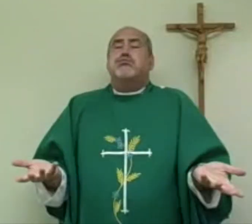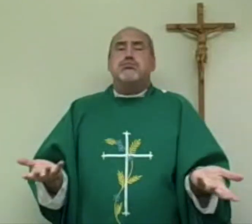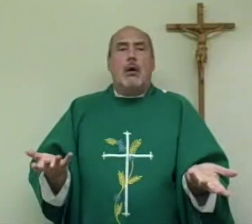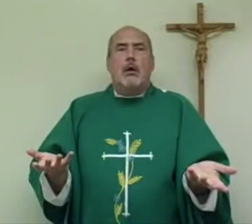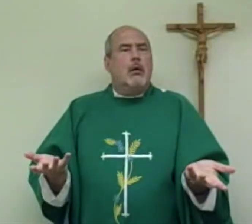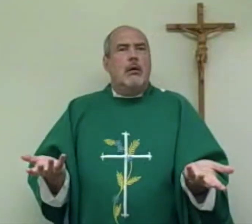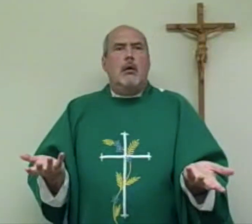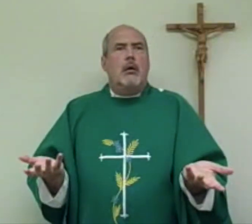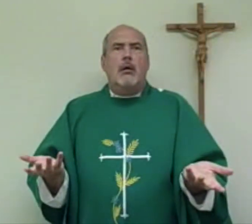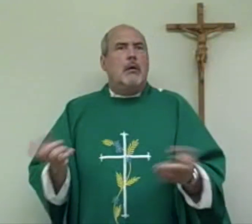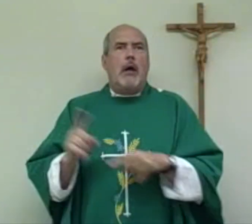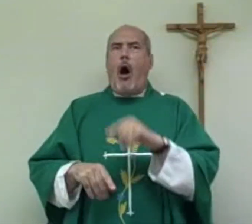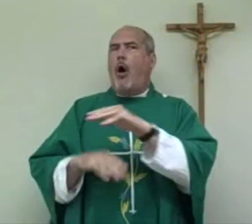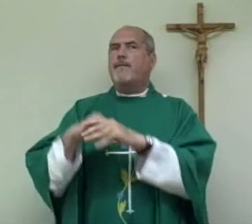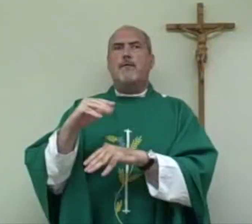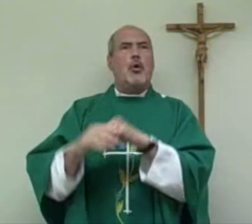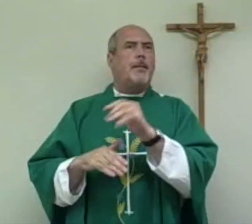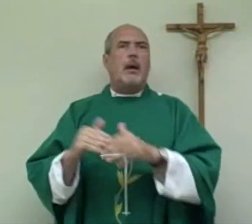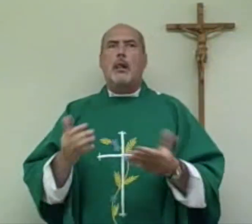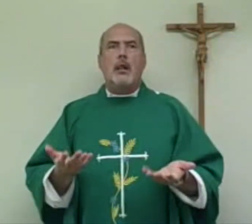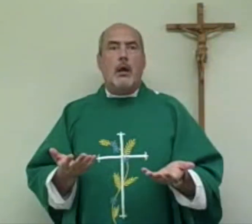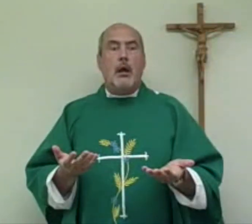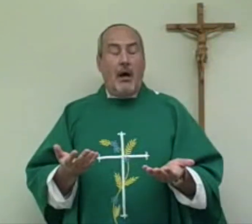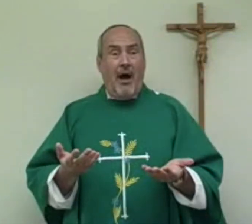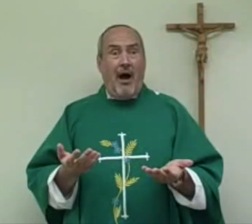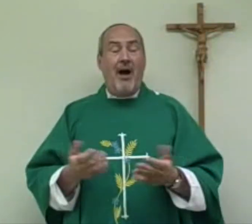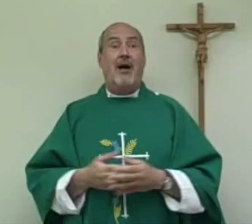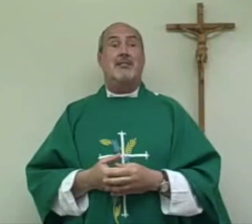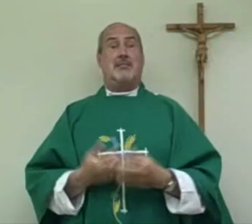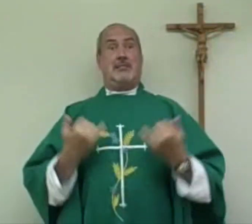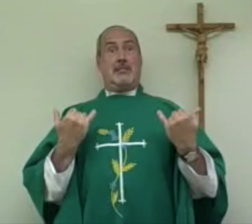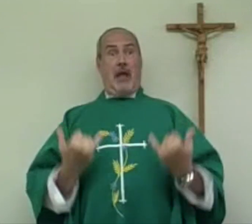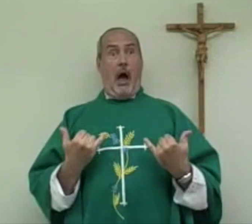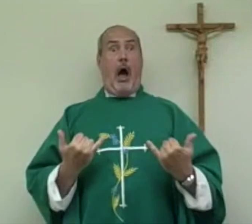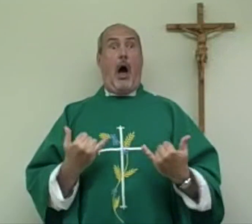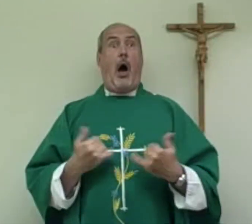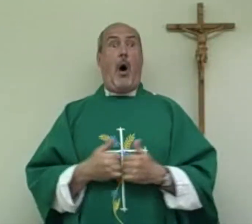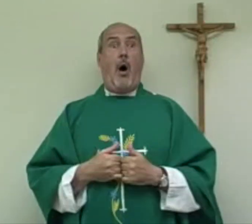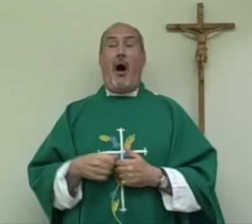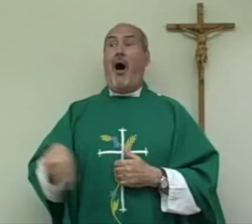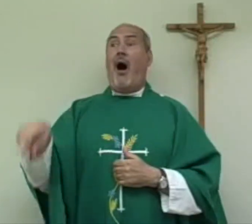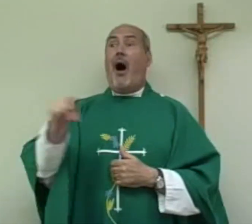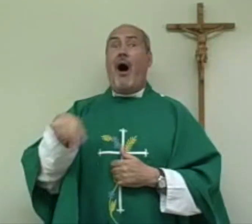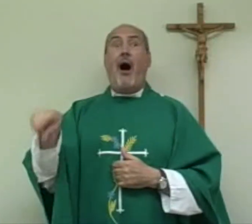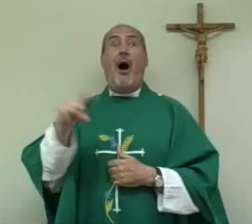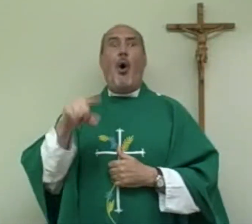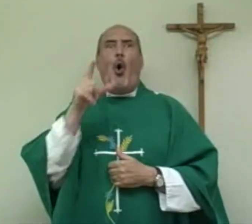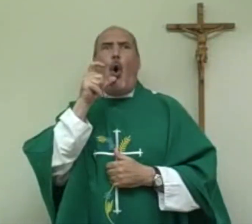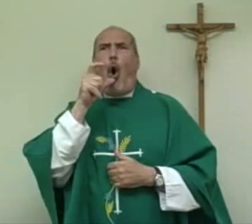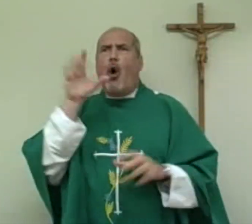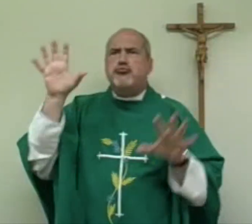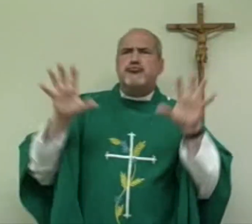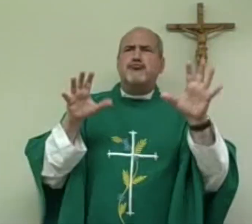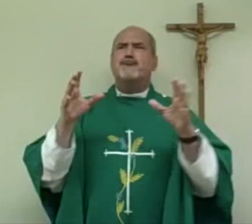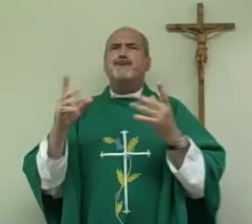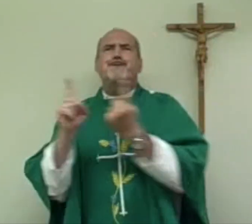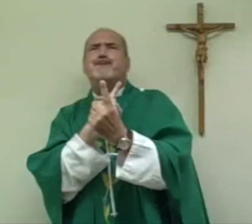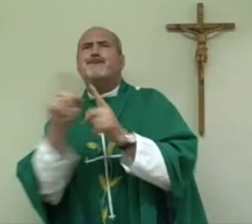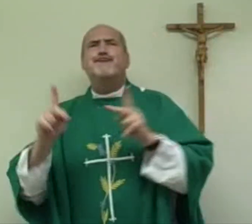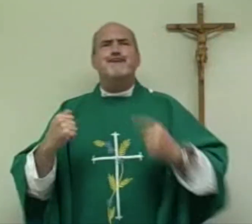and communicate with others. We just can't get comfortable to be able to do that. Now, if we look at